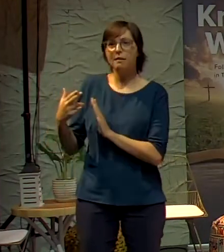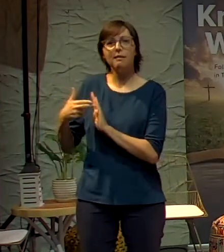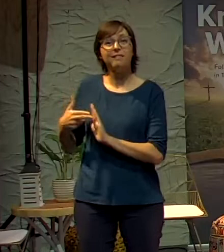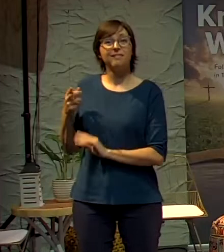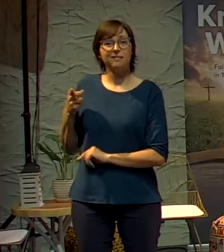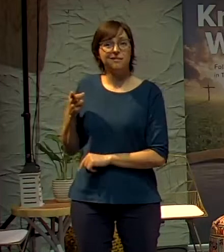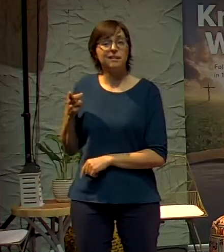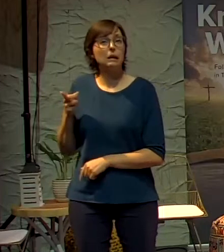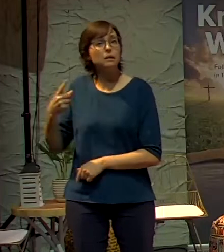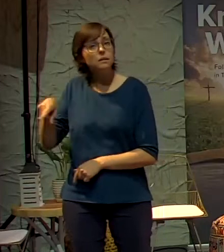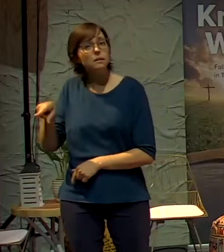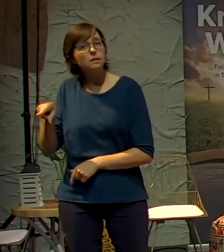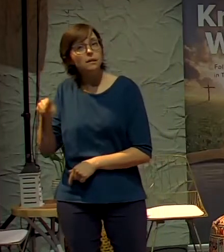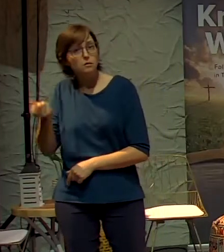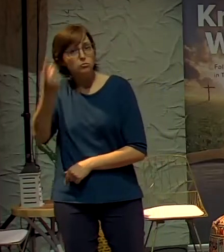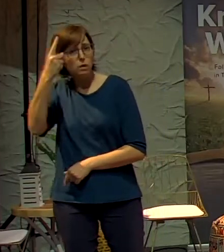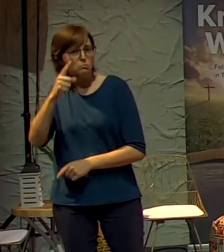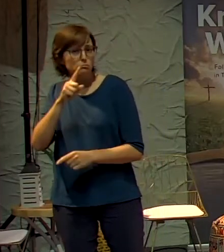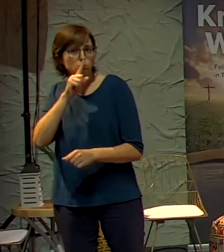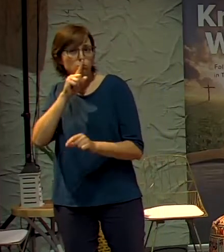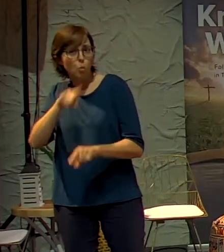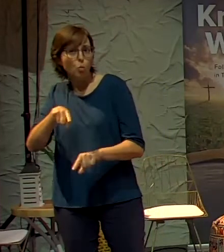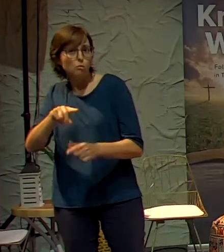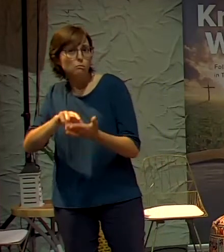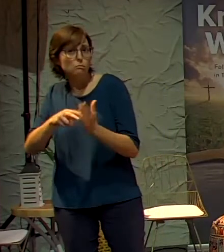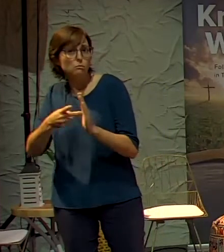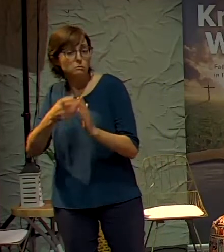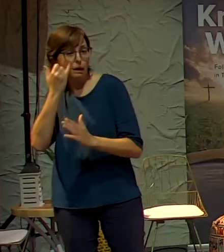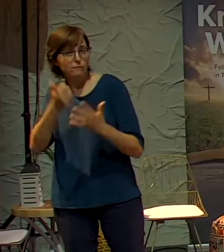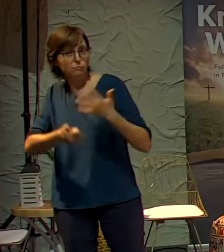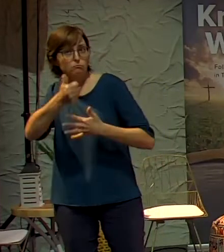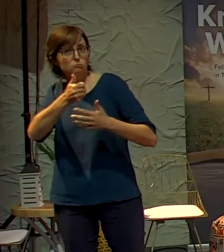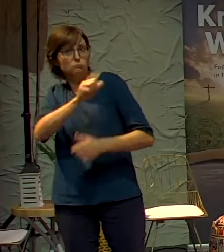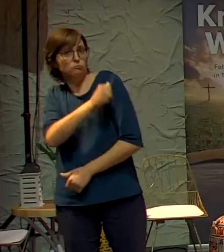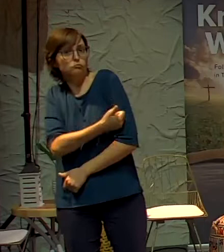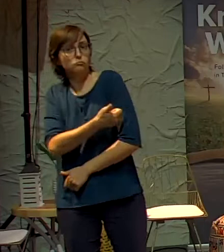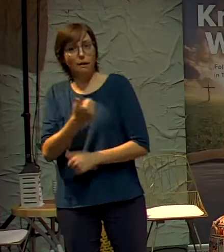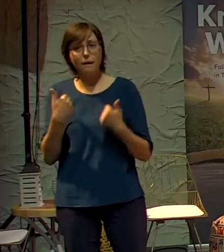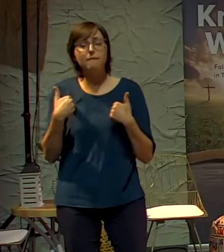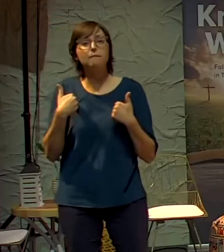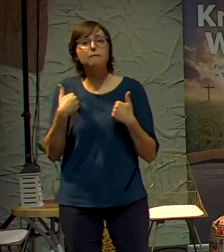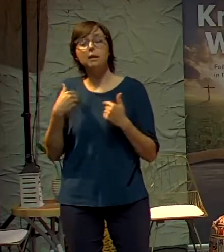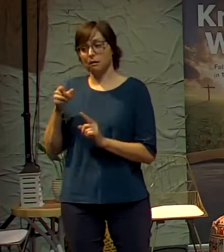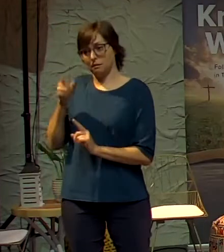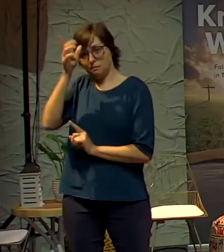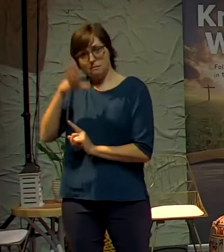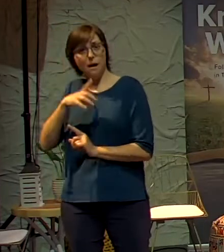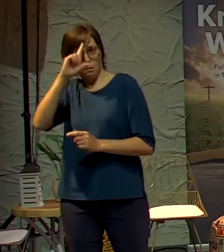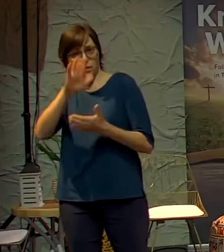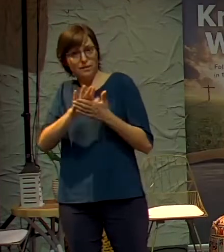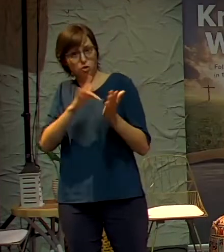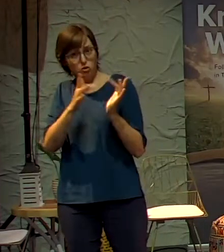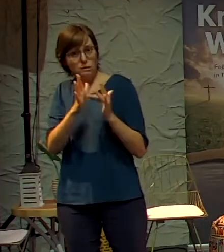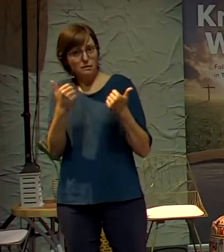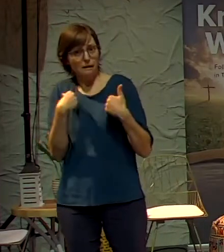understands what orders mean if somebody is an actual authority. And he believes that Jesus is an actual authority. And he basically